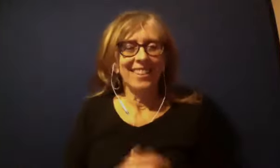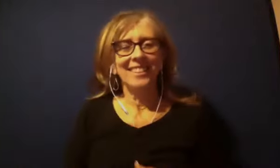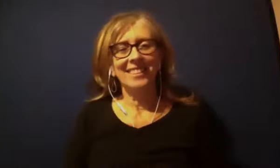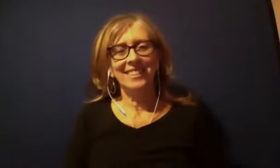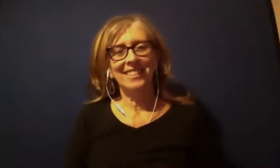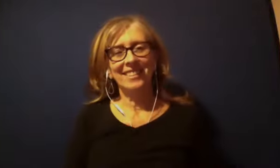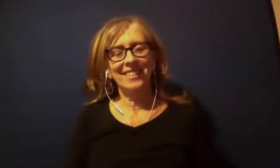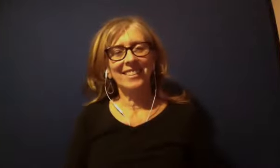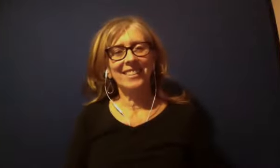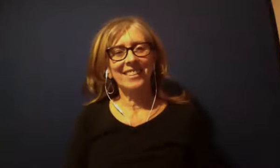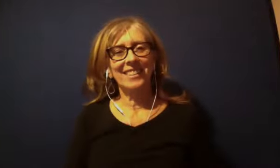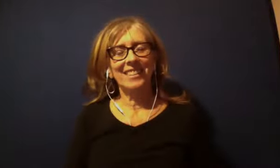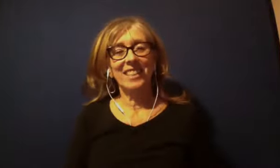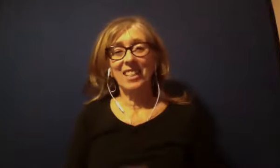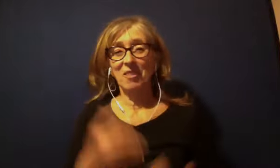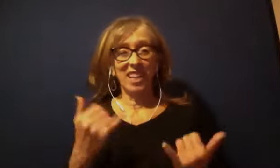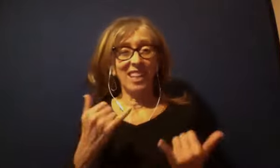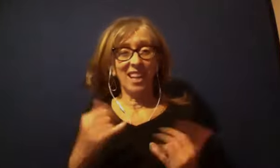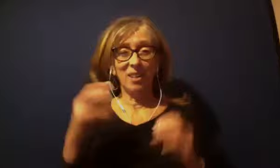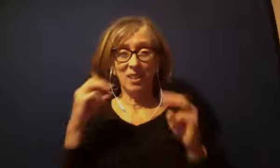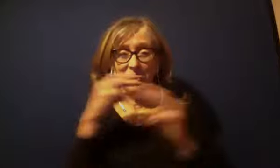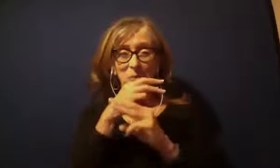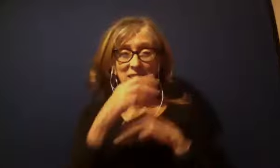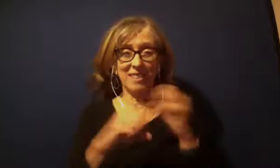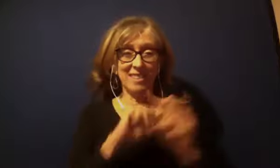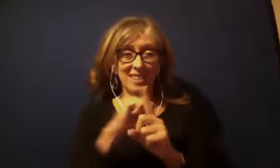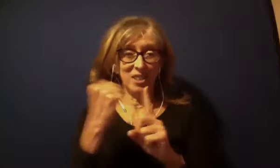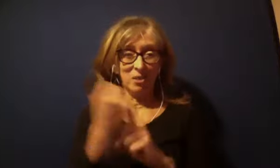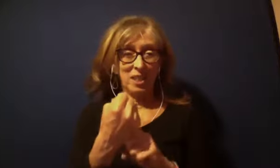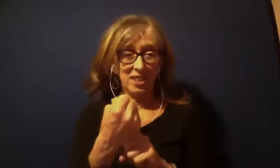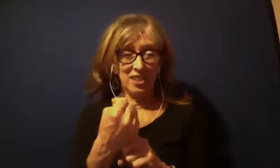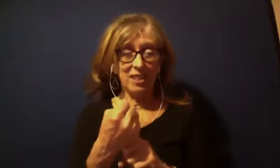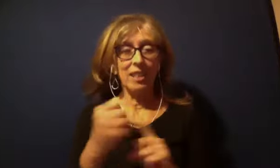this, weird situation that's going on now through technology,